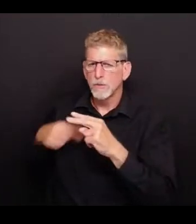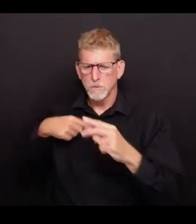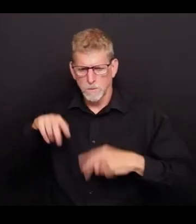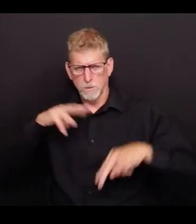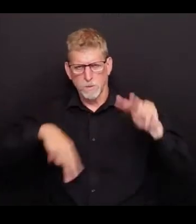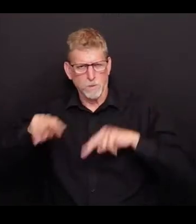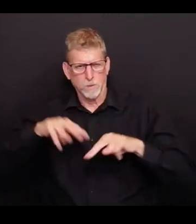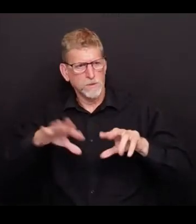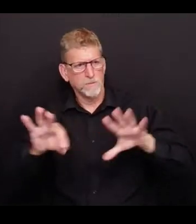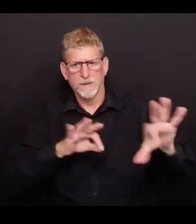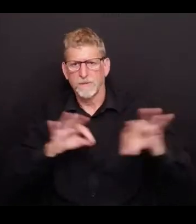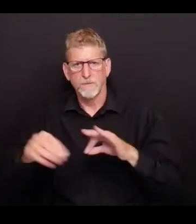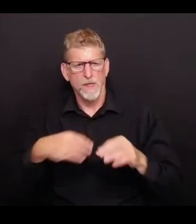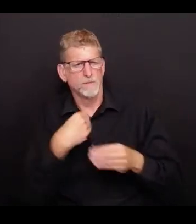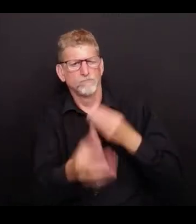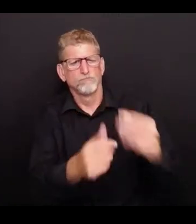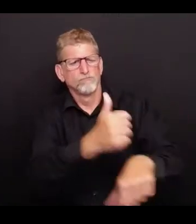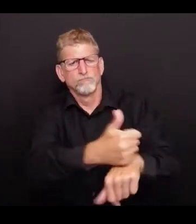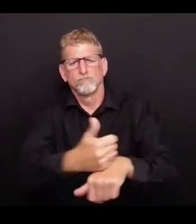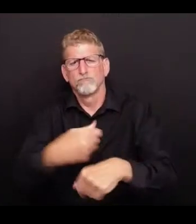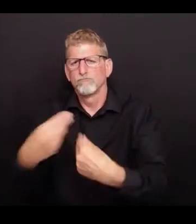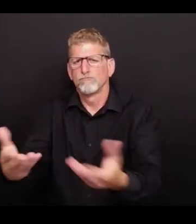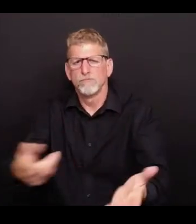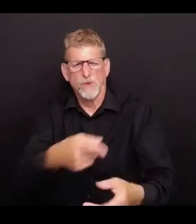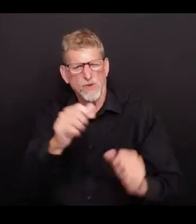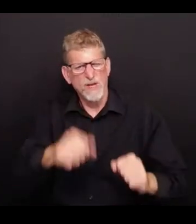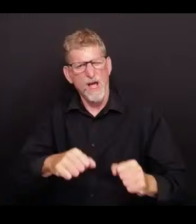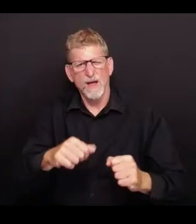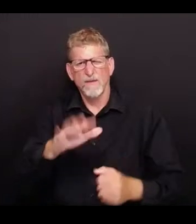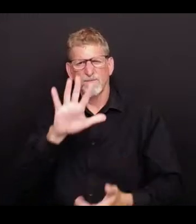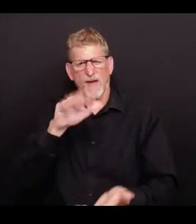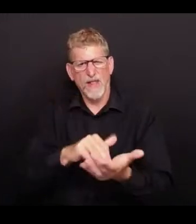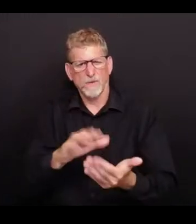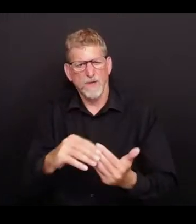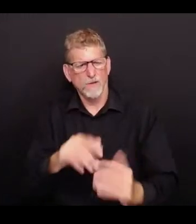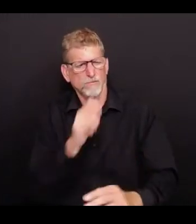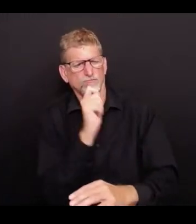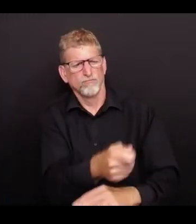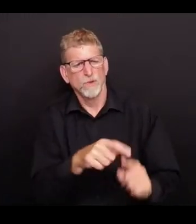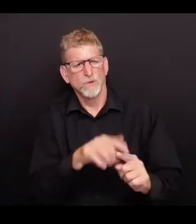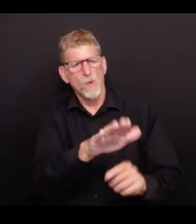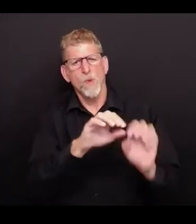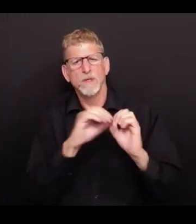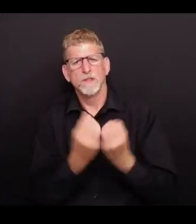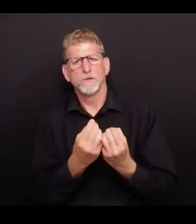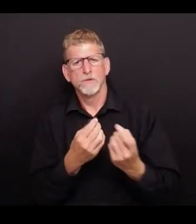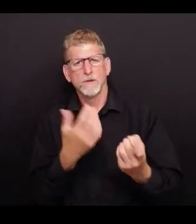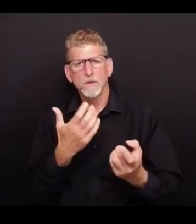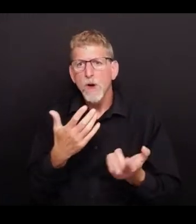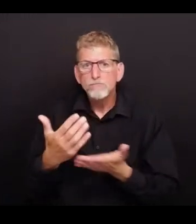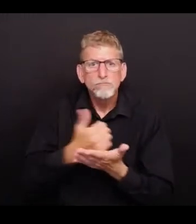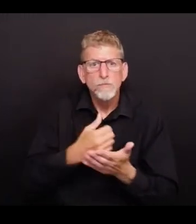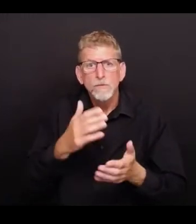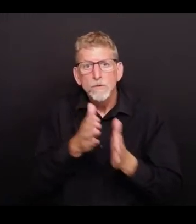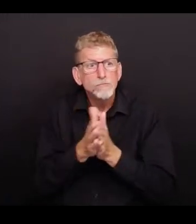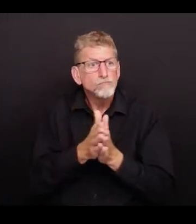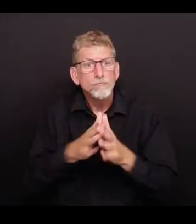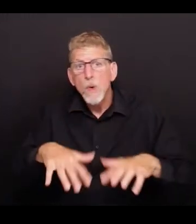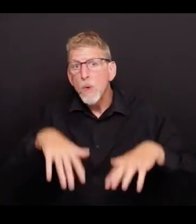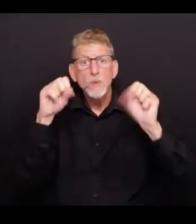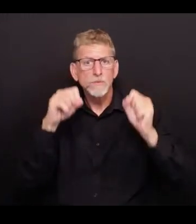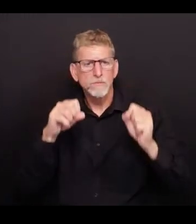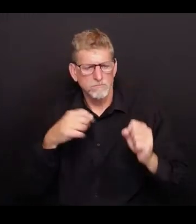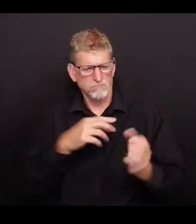partner on community vaccination events, with up to $5,000 potentially available for community partners for each event.